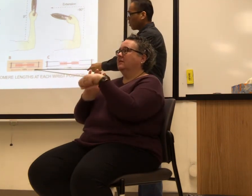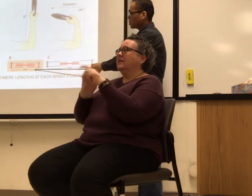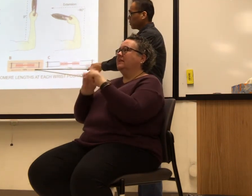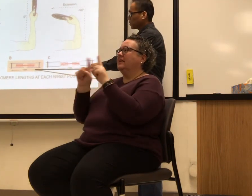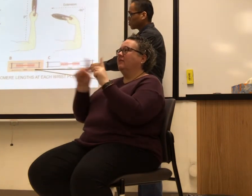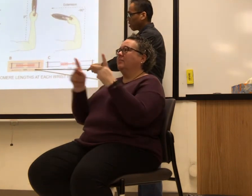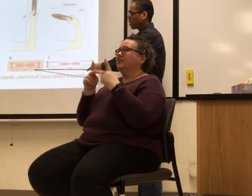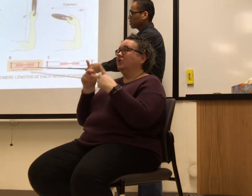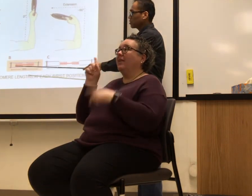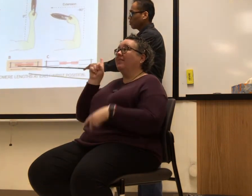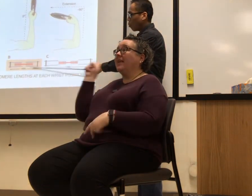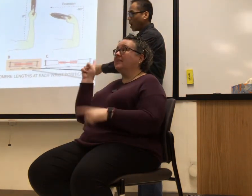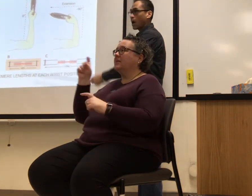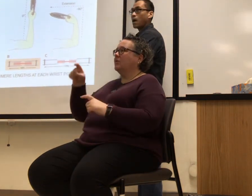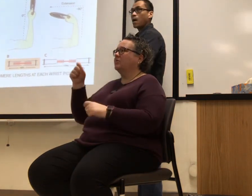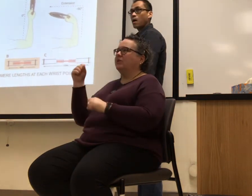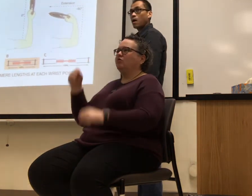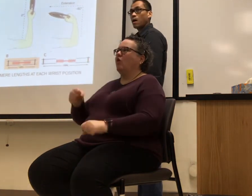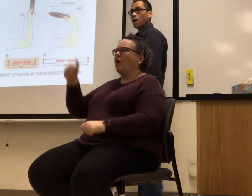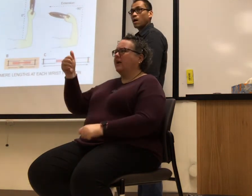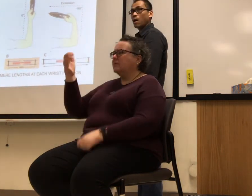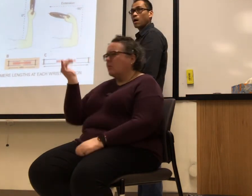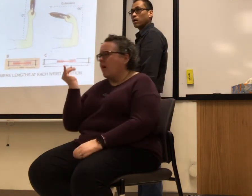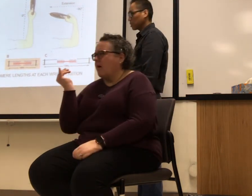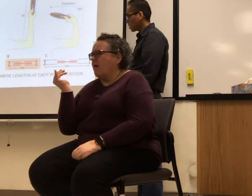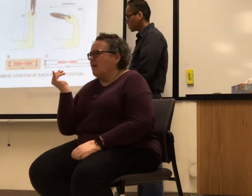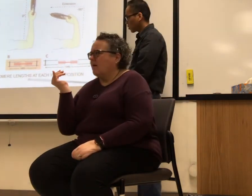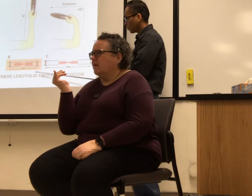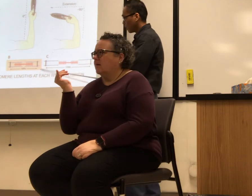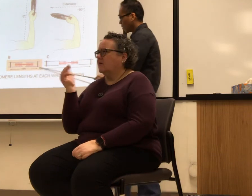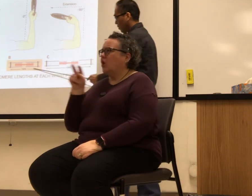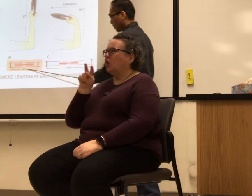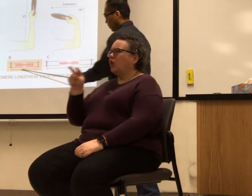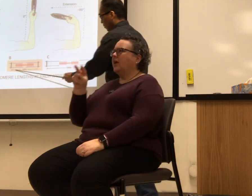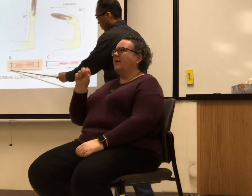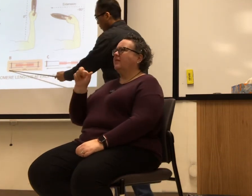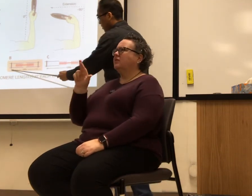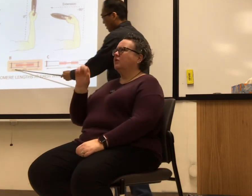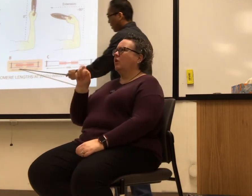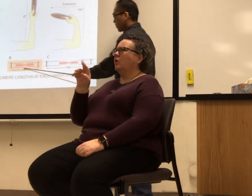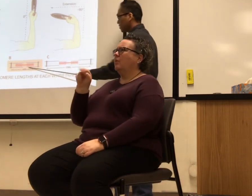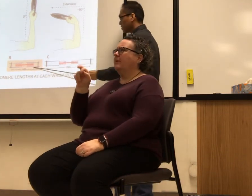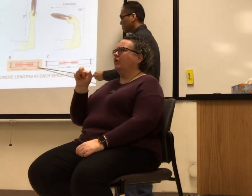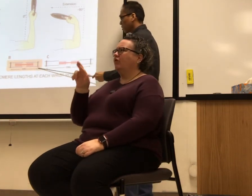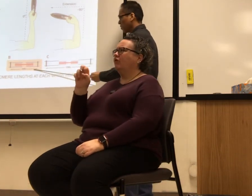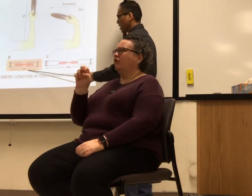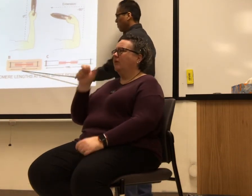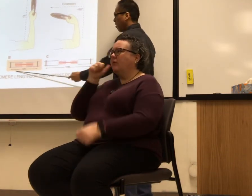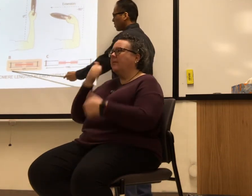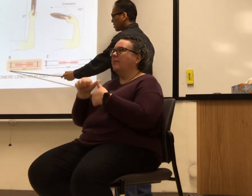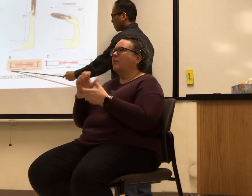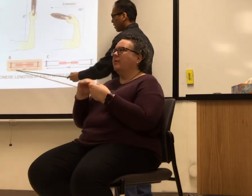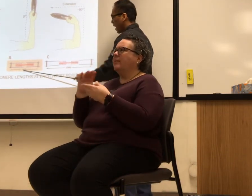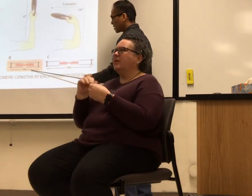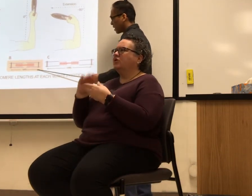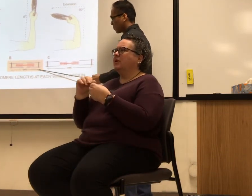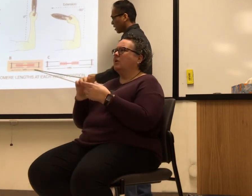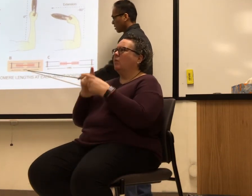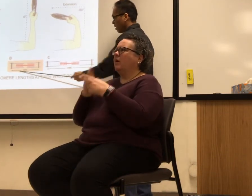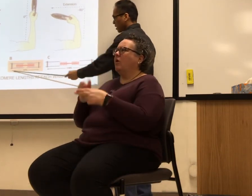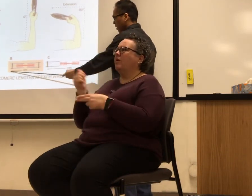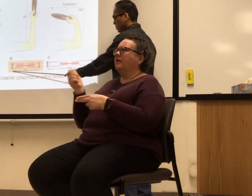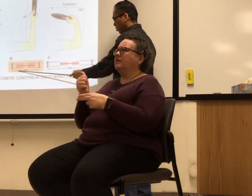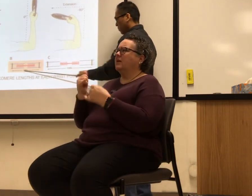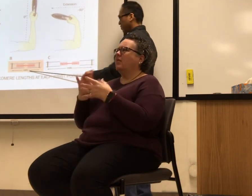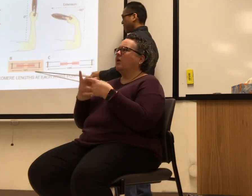one is supposed to be the strongest. Why? Look at the sarcomere. What did we say about this? What did we keep calling this on the last time we